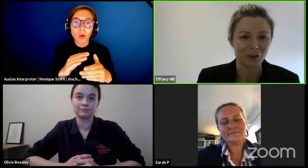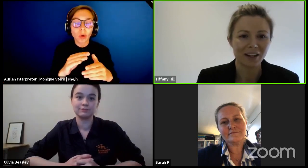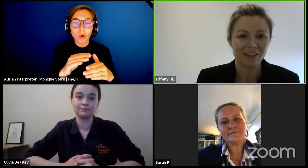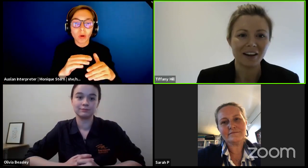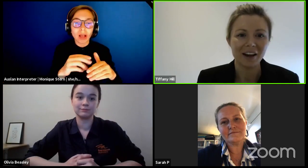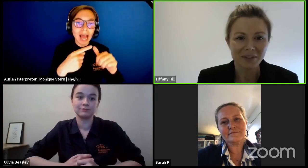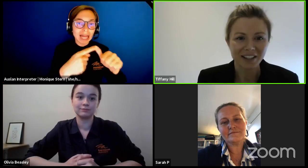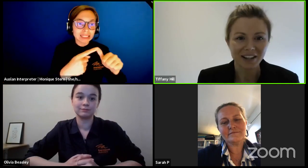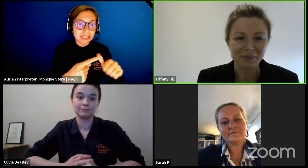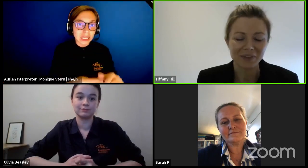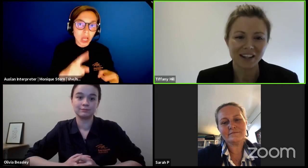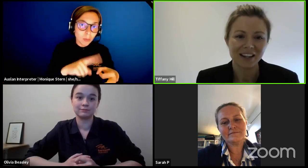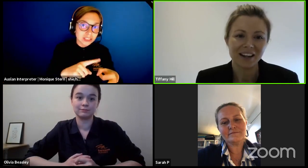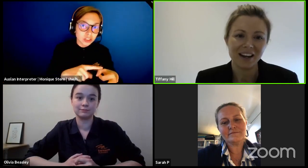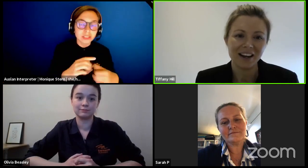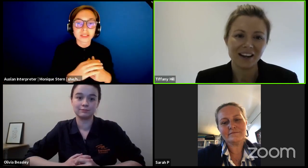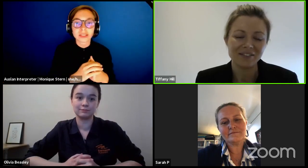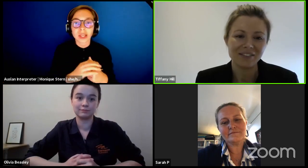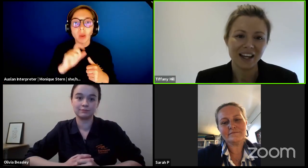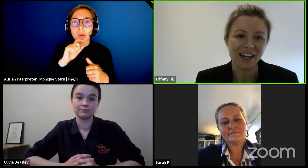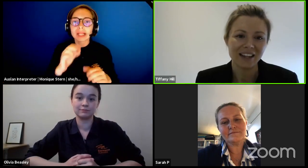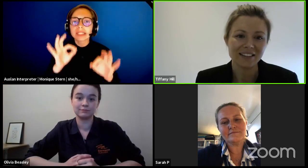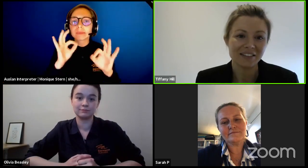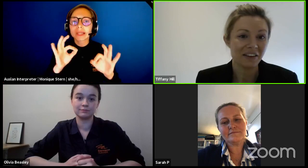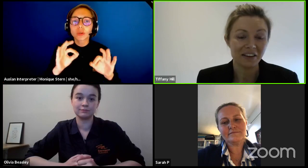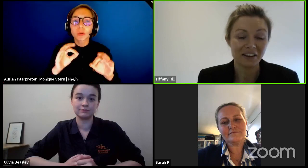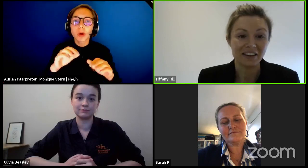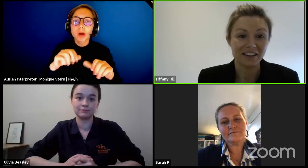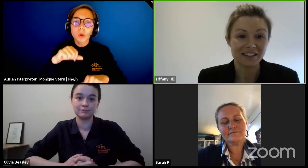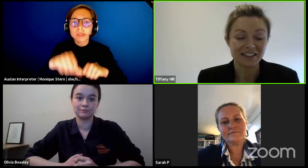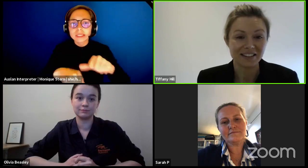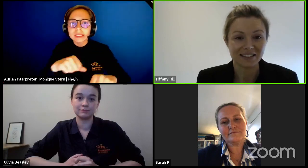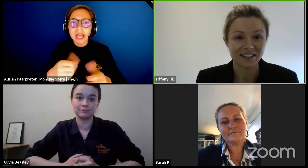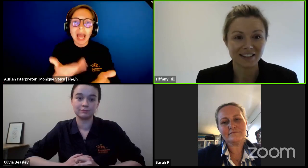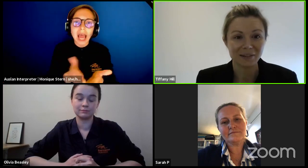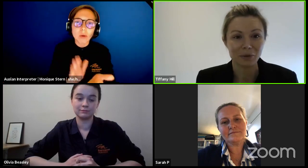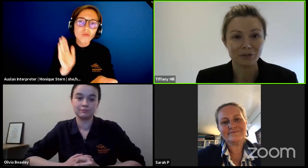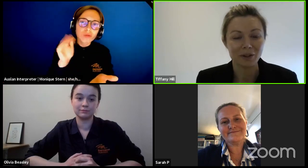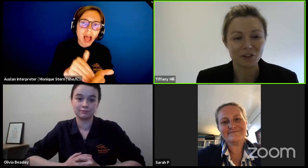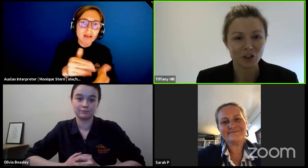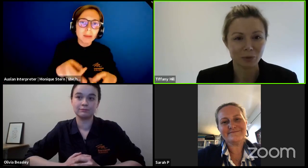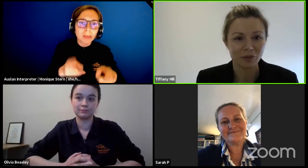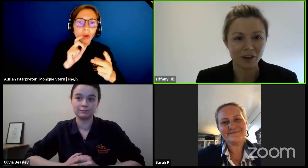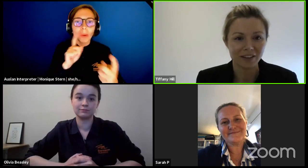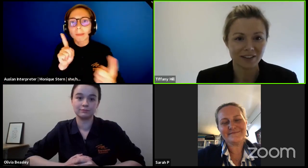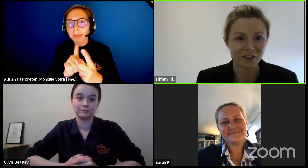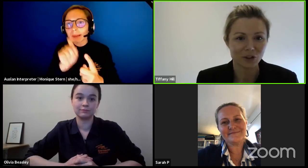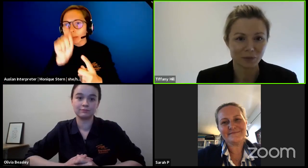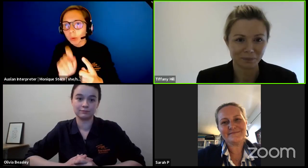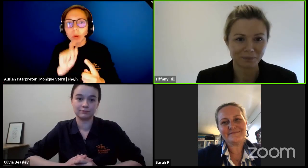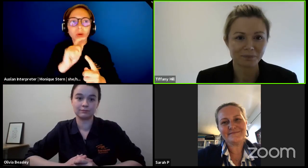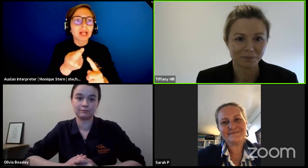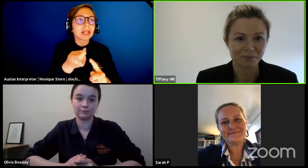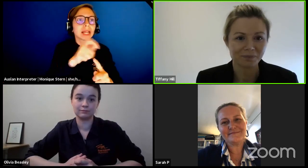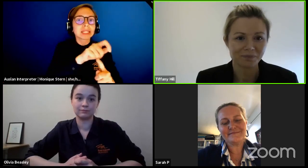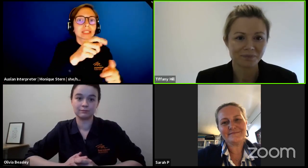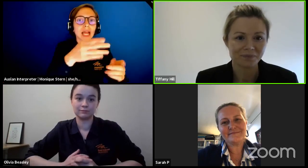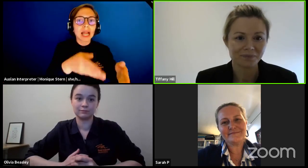how we've got the hub set up. And no, I don't think there's any more information to provide at this stage.